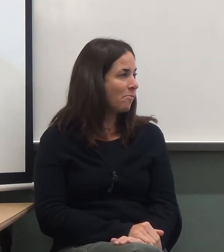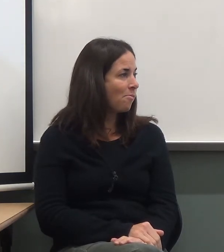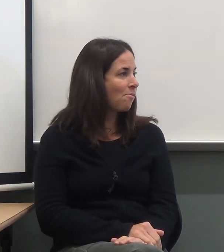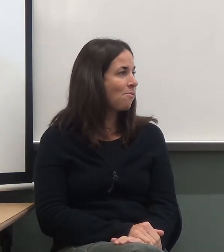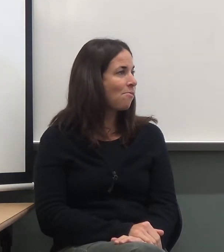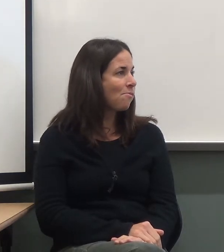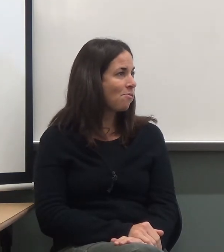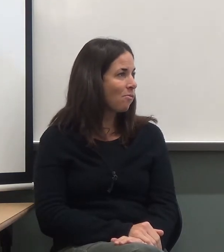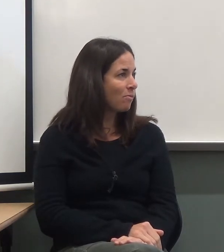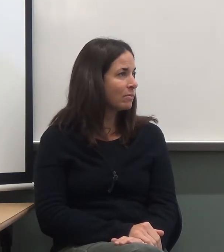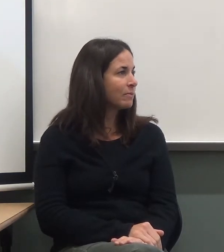that. Thank you.